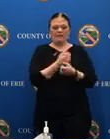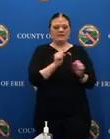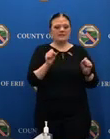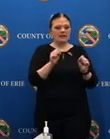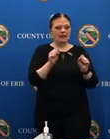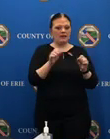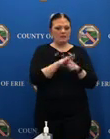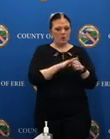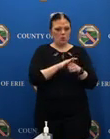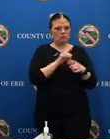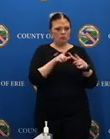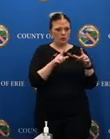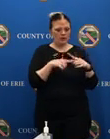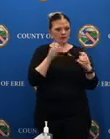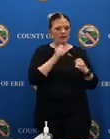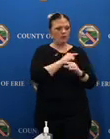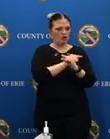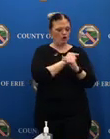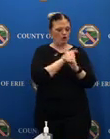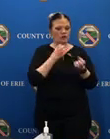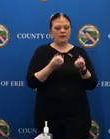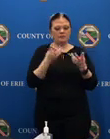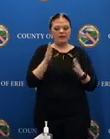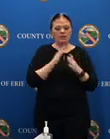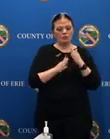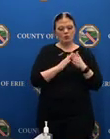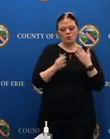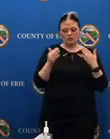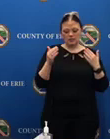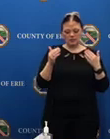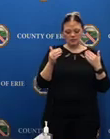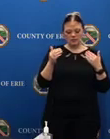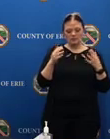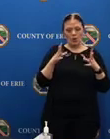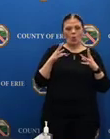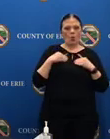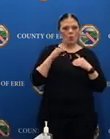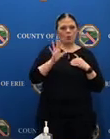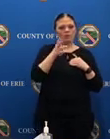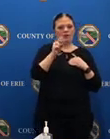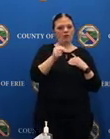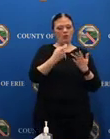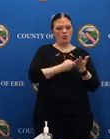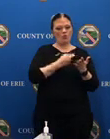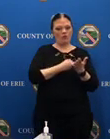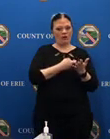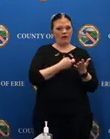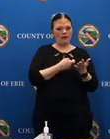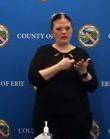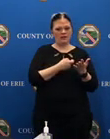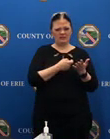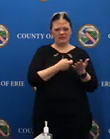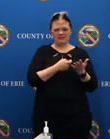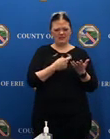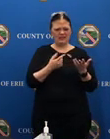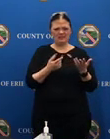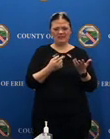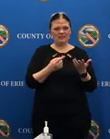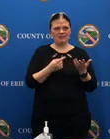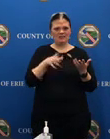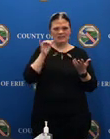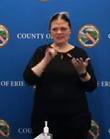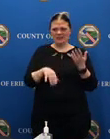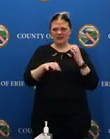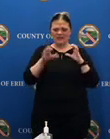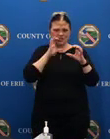could be guarded. And of course, a lot of communities have municipal hockey rinks, ice rinks. Are these the communications I